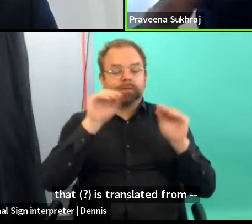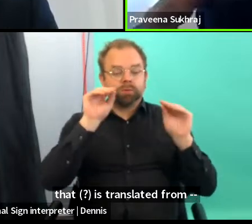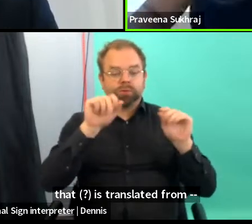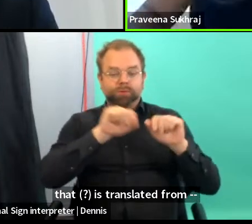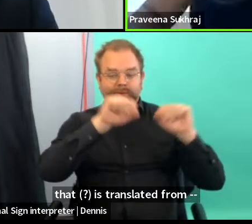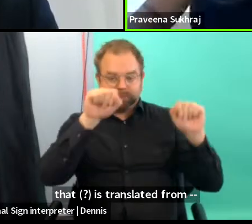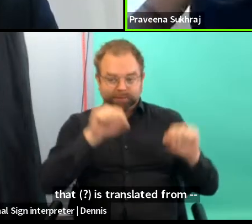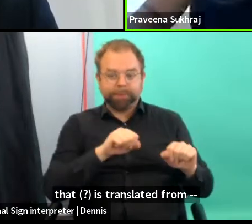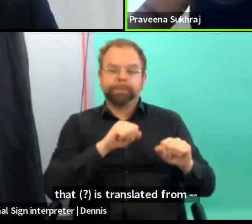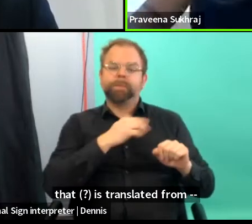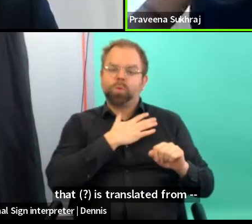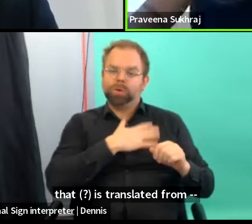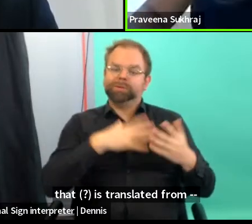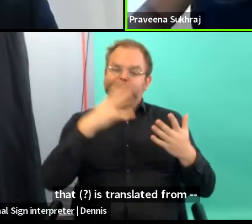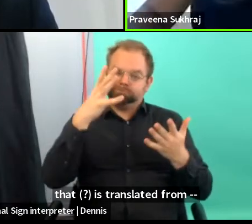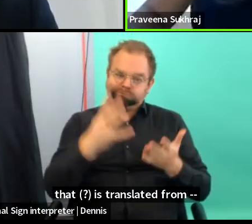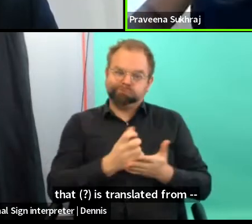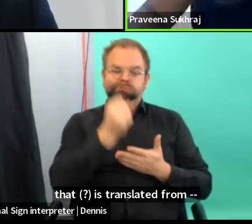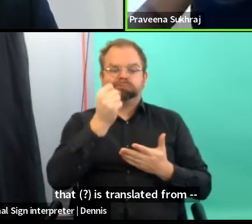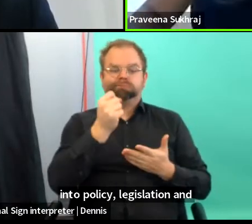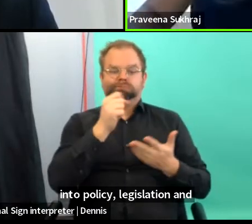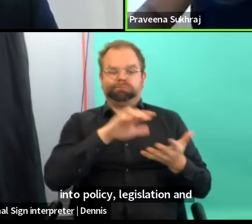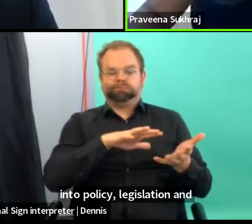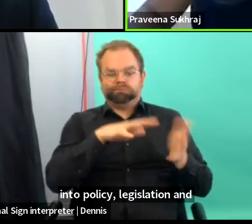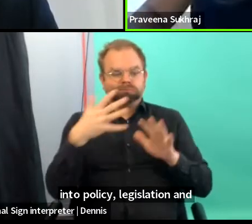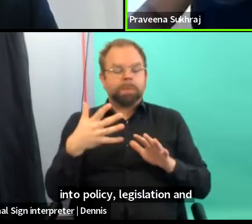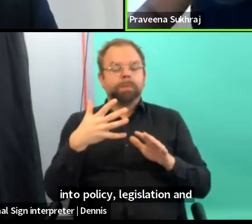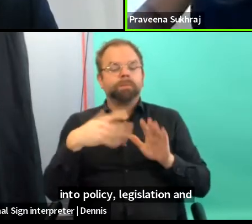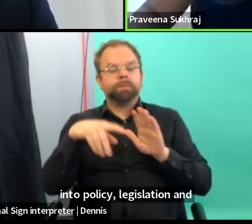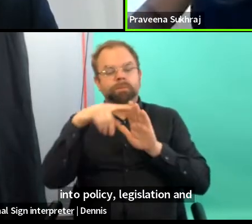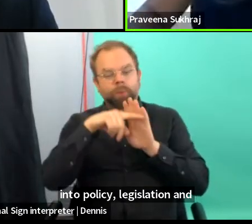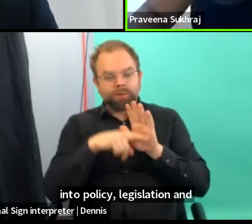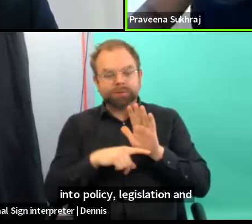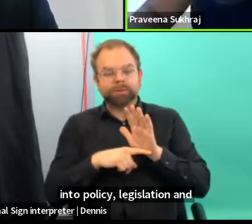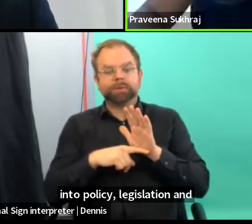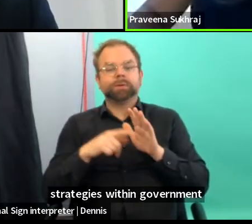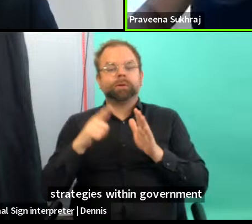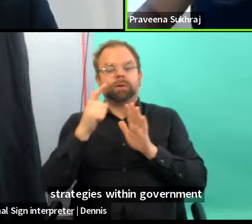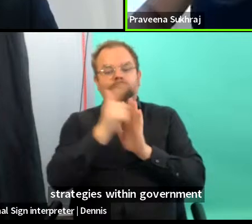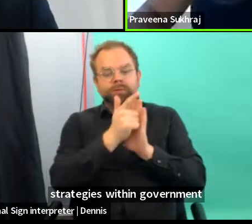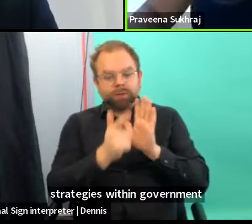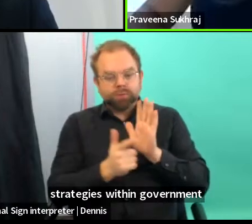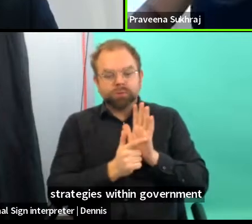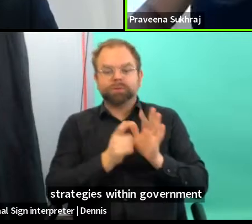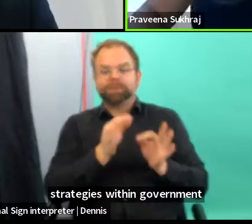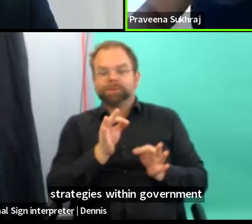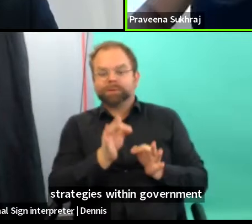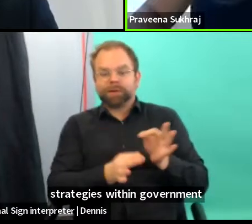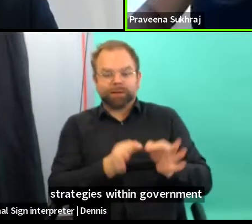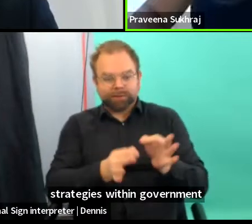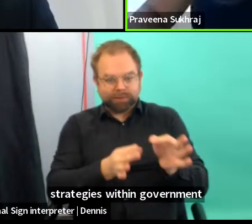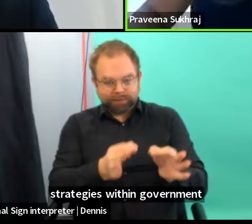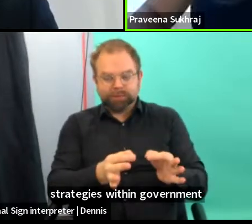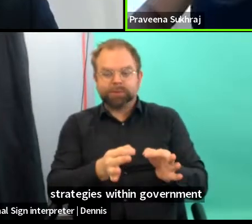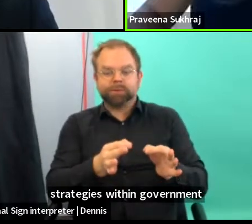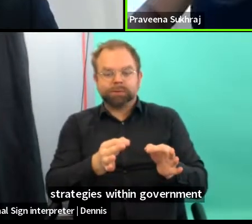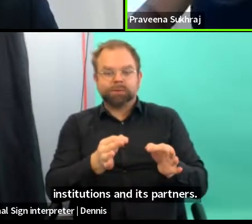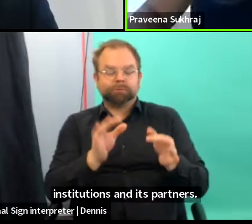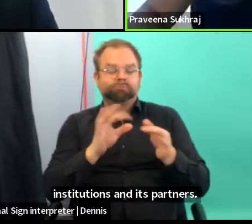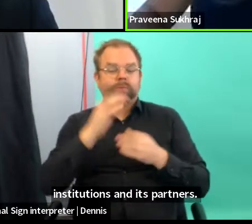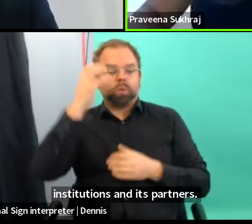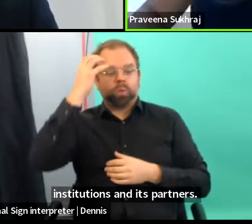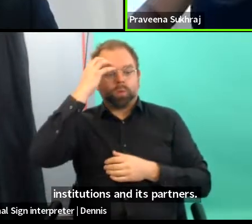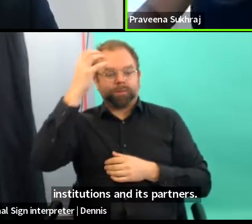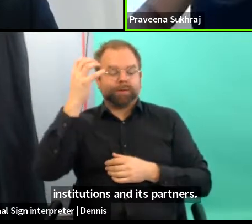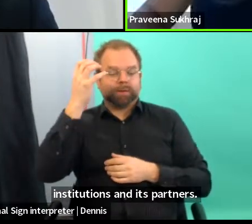and strategies within government institutions and its partners. Disability mainstreaming